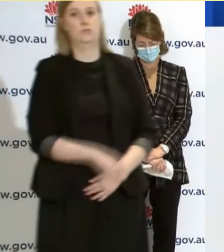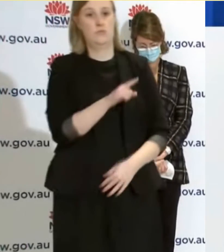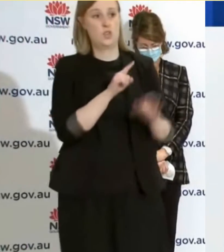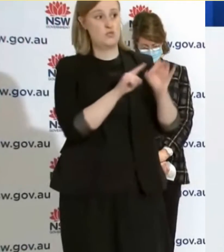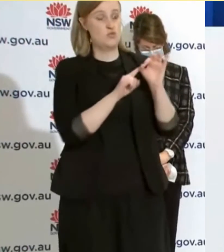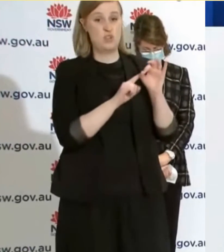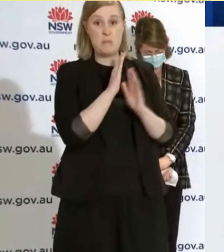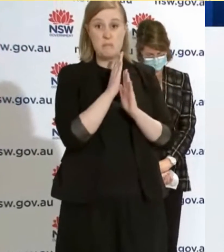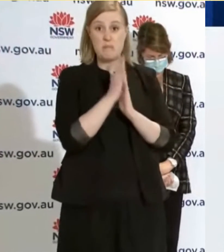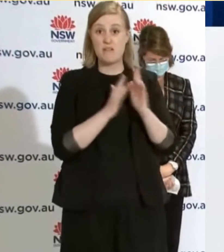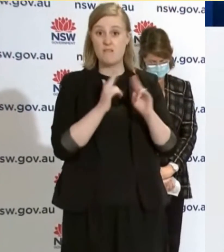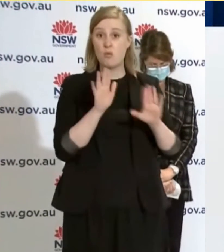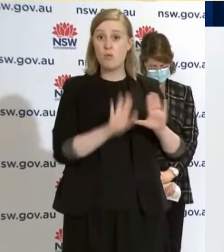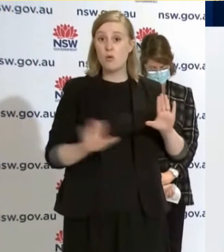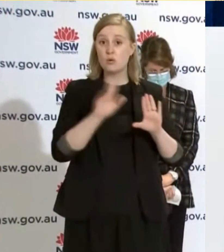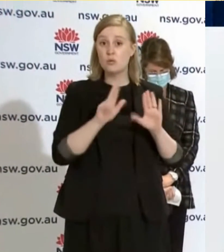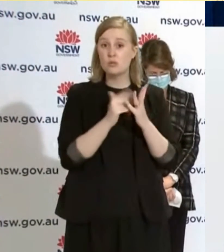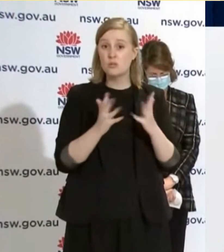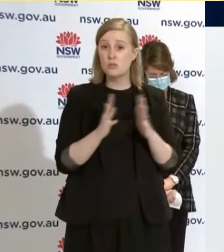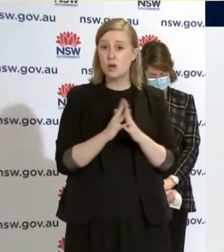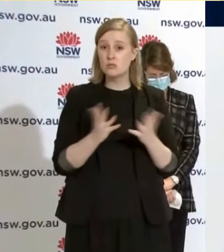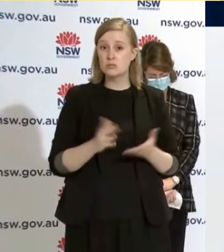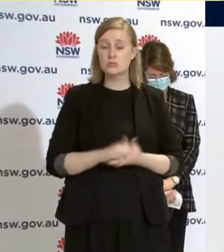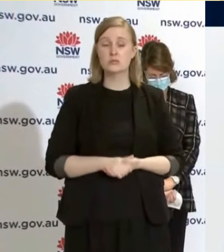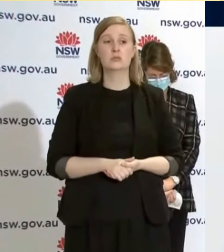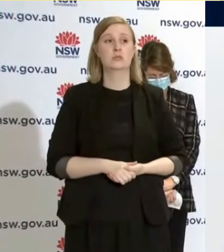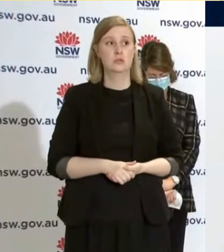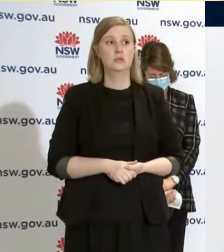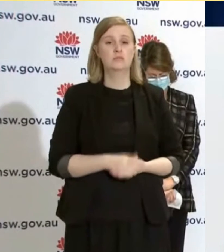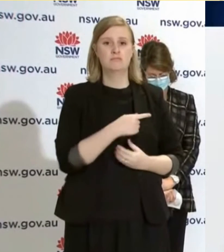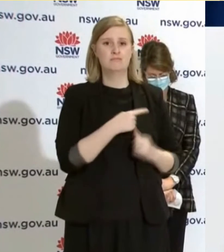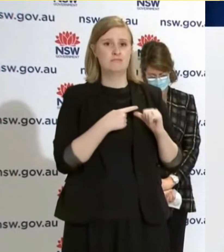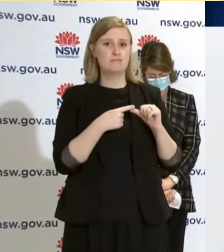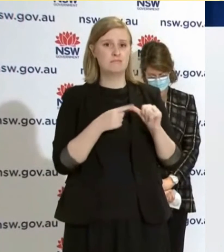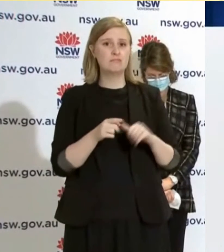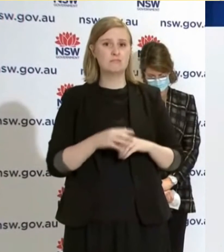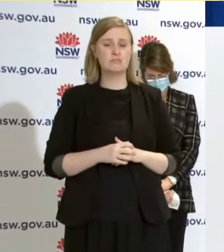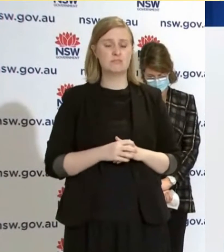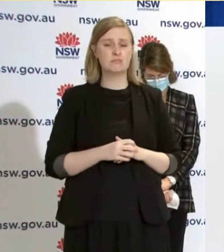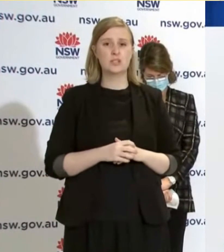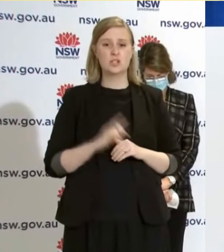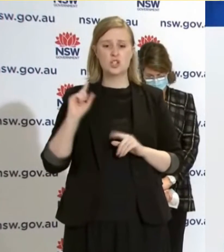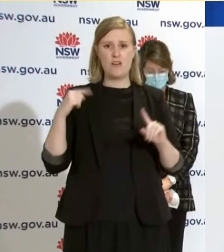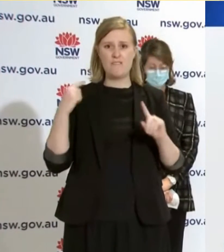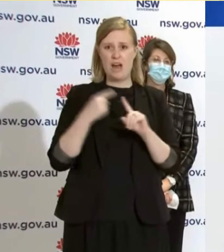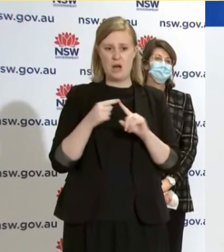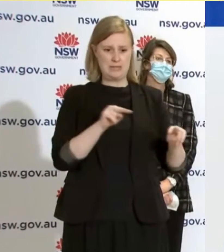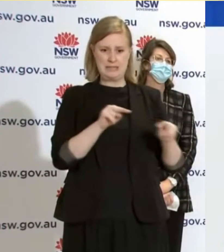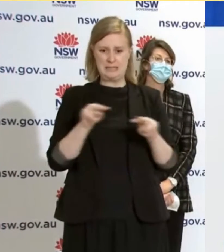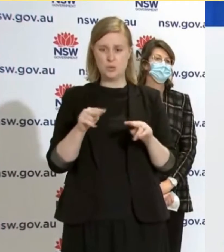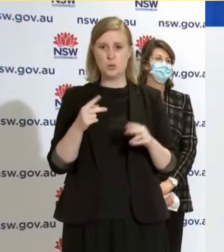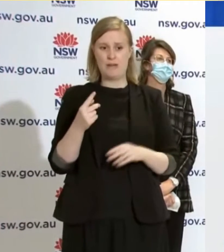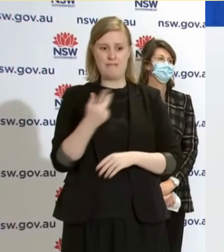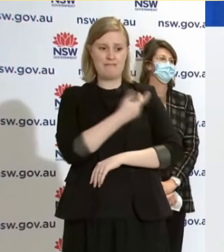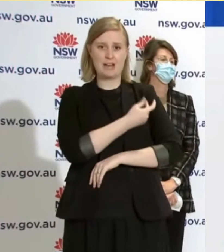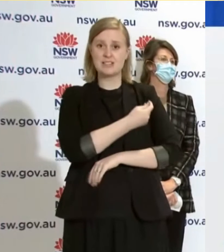now is the focus of our vaccination strategy has been to lift the inequity in vaccination